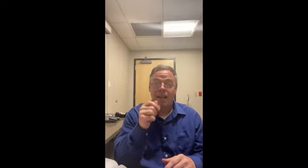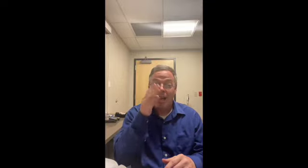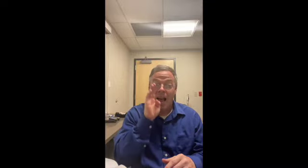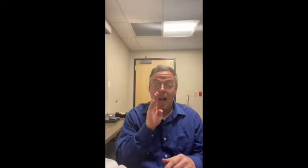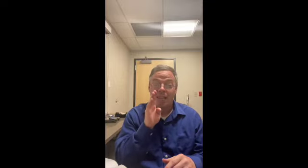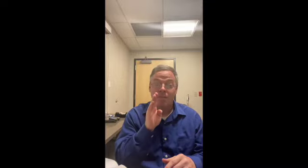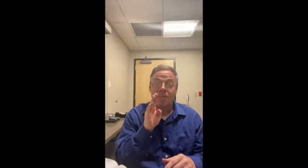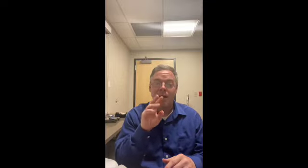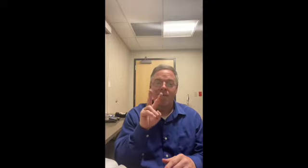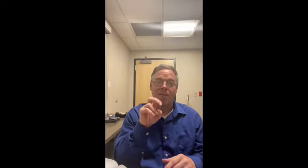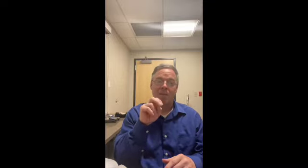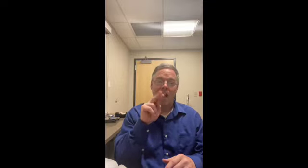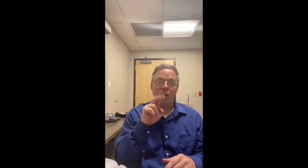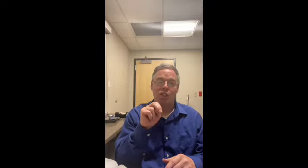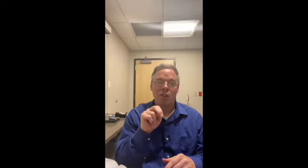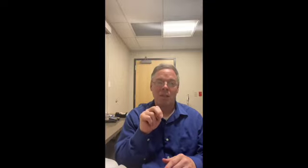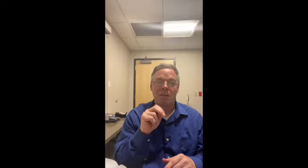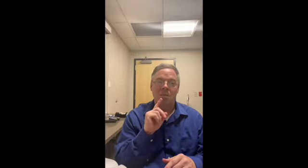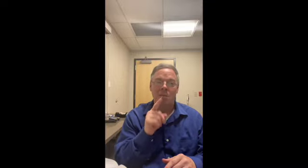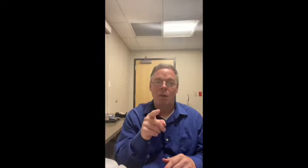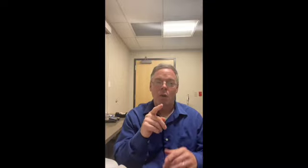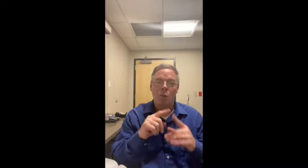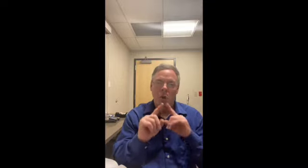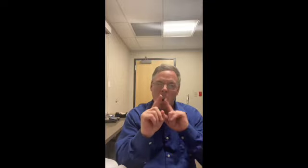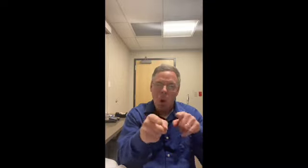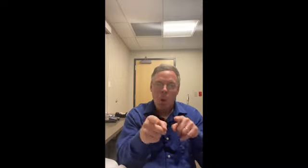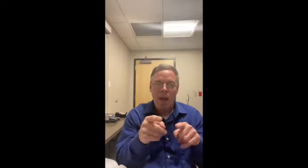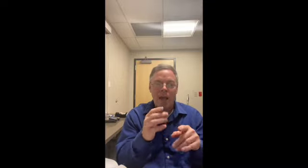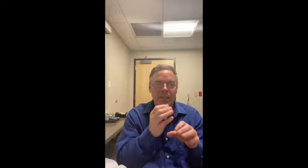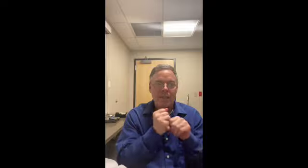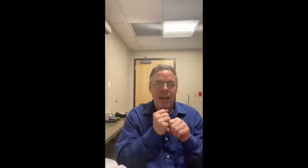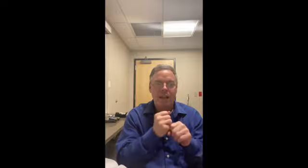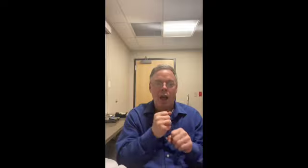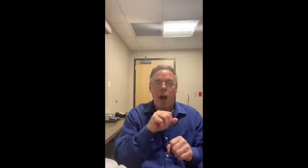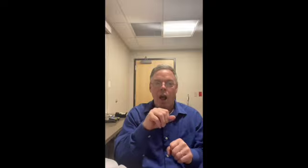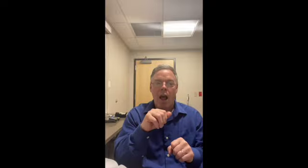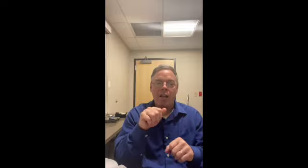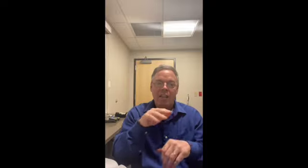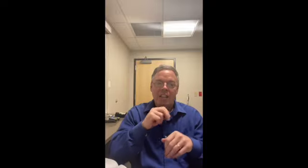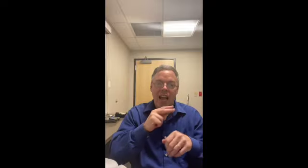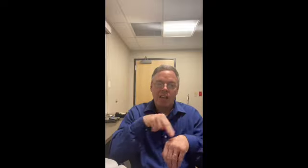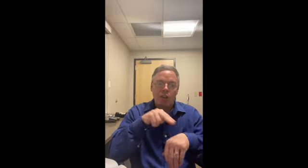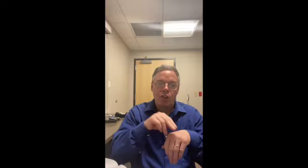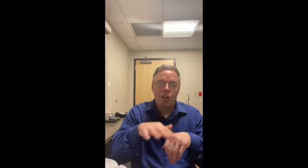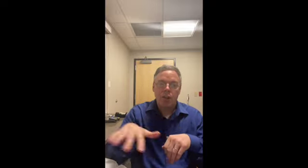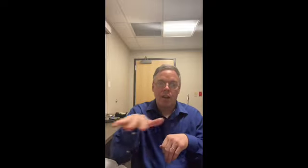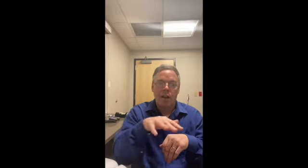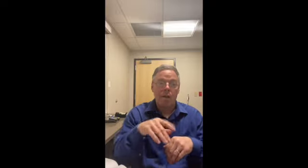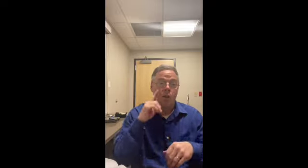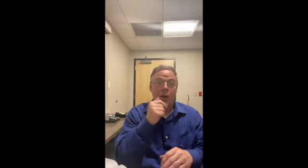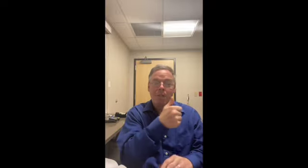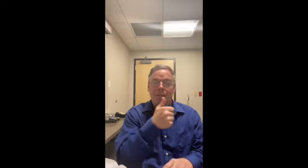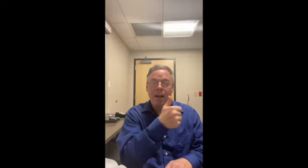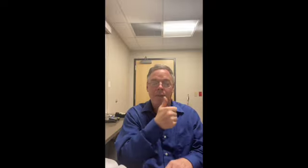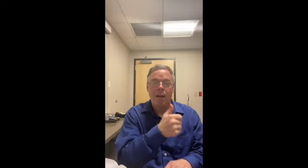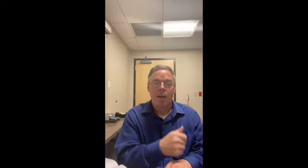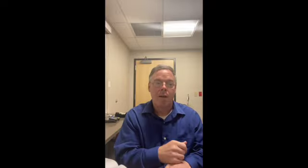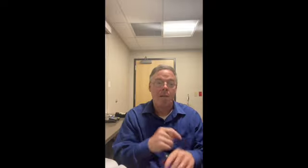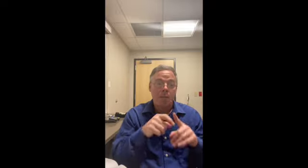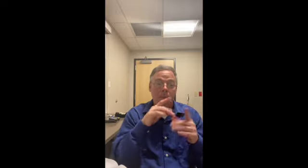any god venture to go and take a nation for himself from the midst of another nation? By testings,